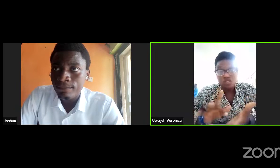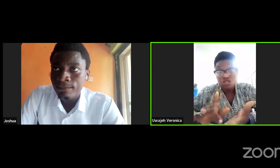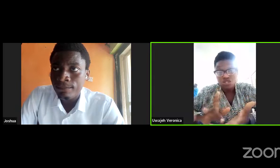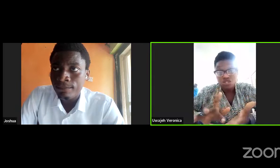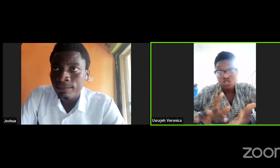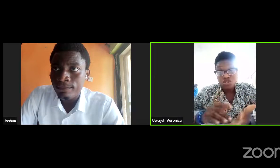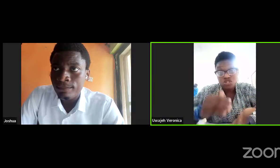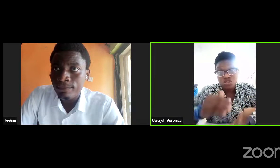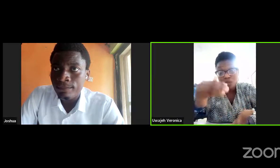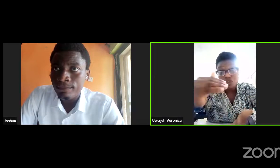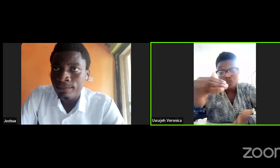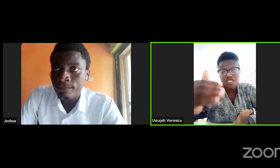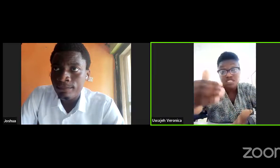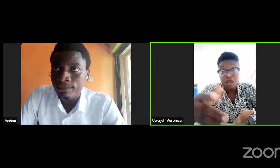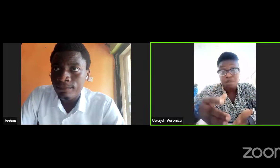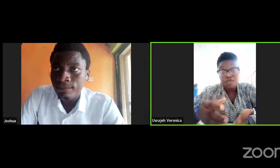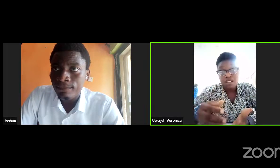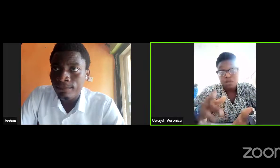how to use